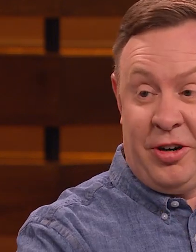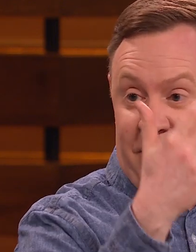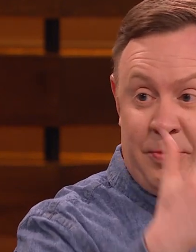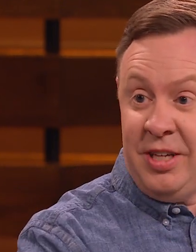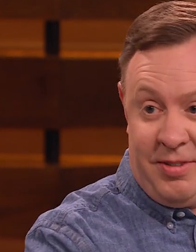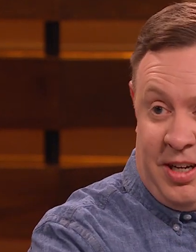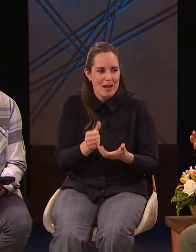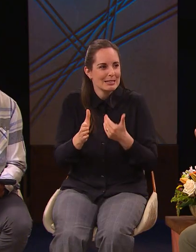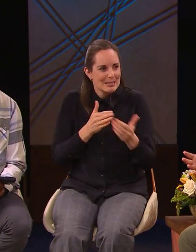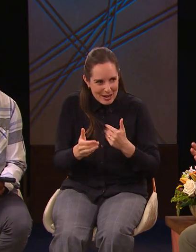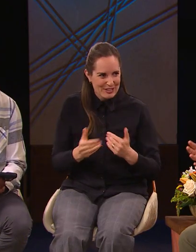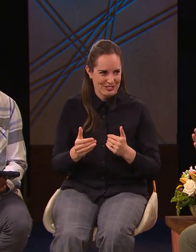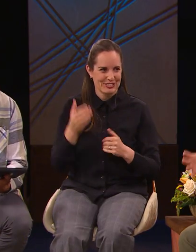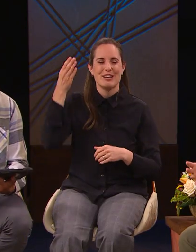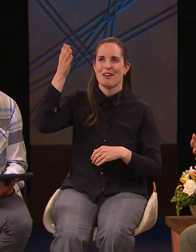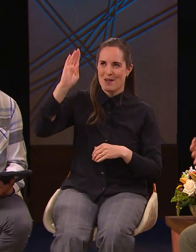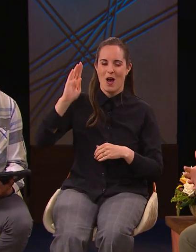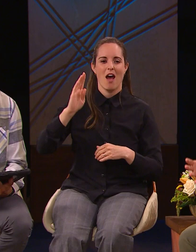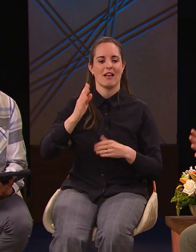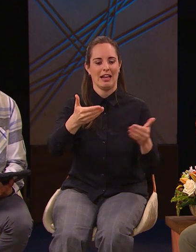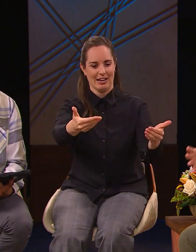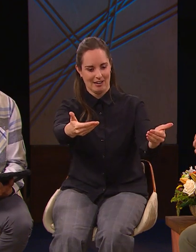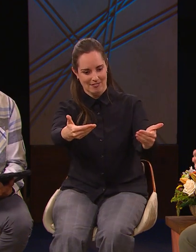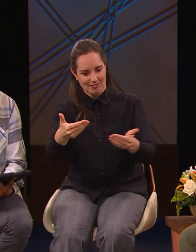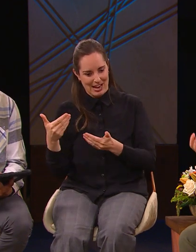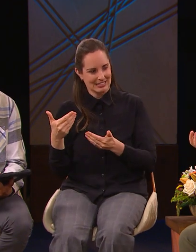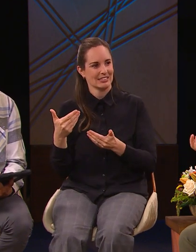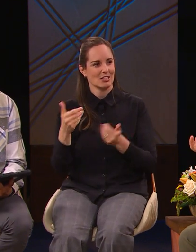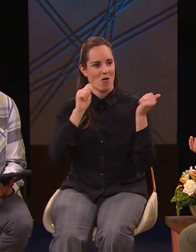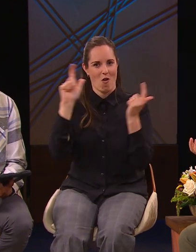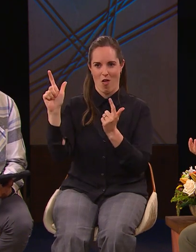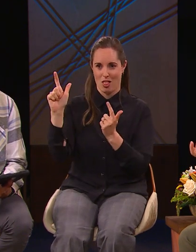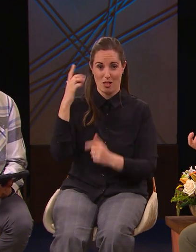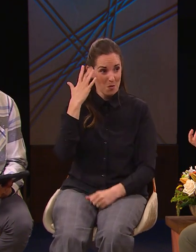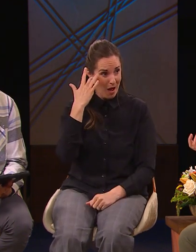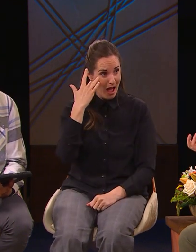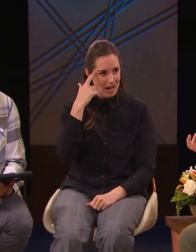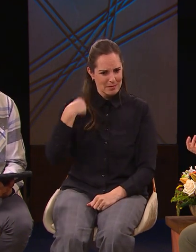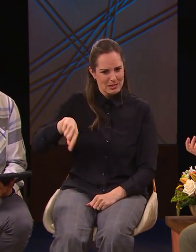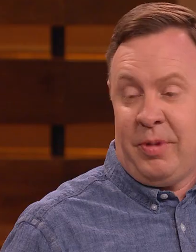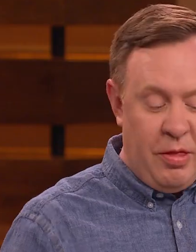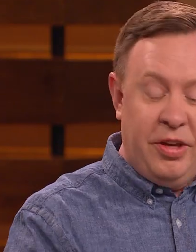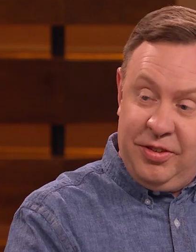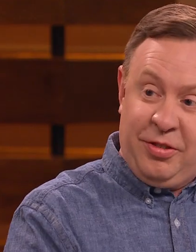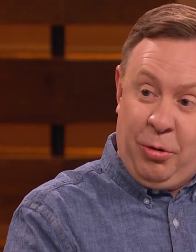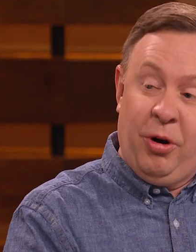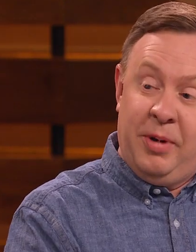not they believe in him. God invites and welcomes everybody. Why? Because we're all his children. That's right. This is the core